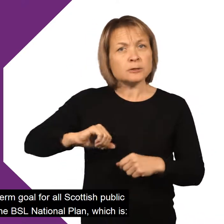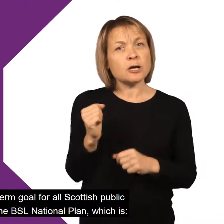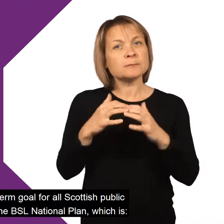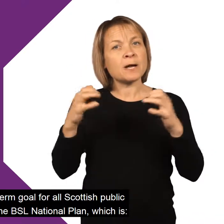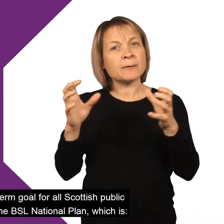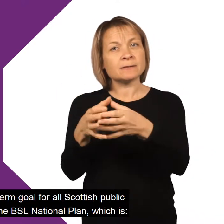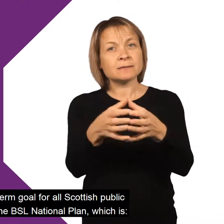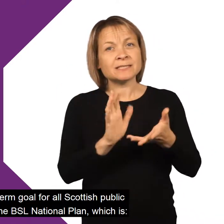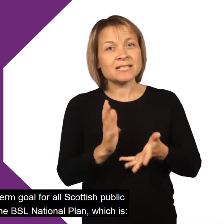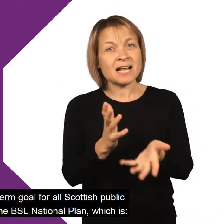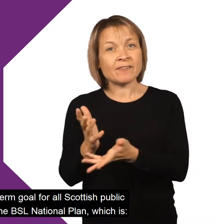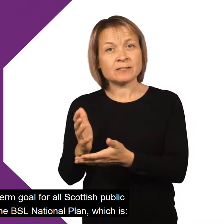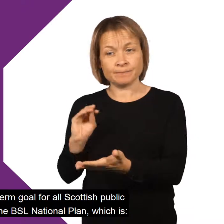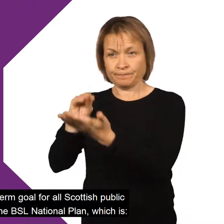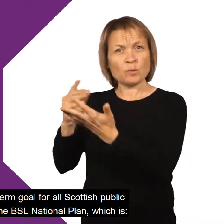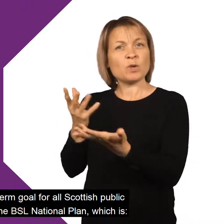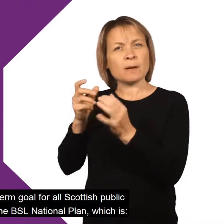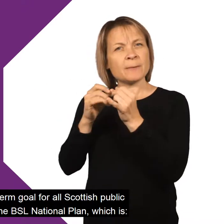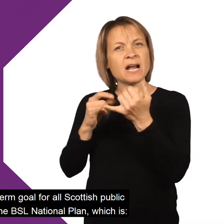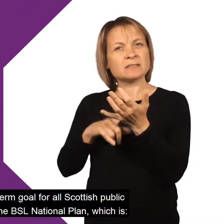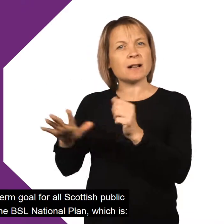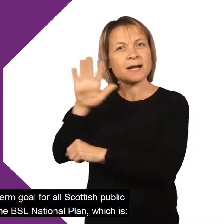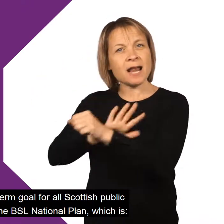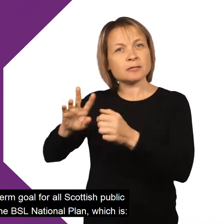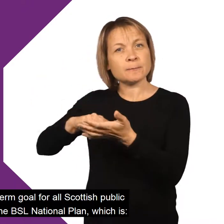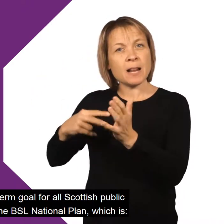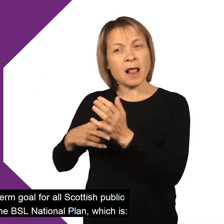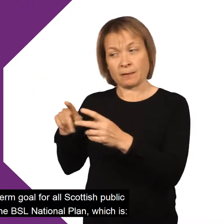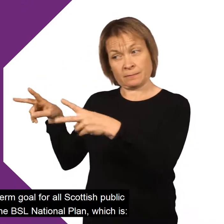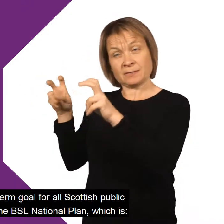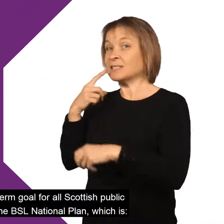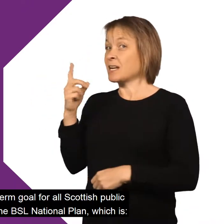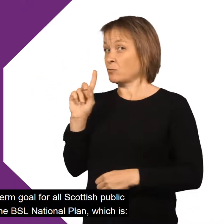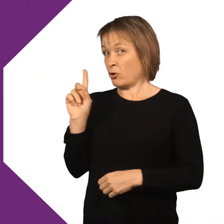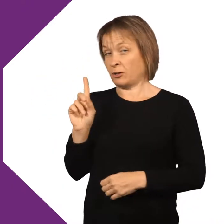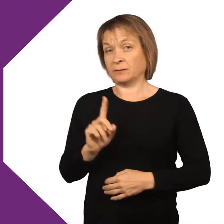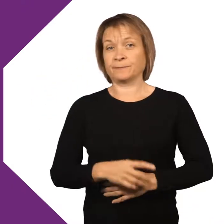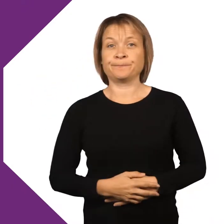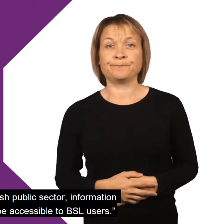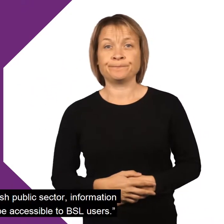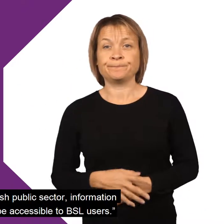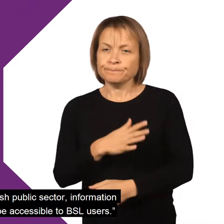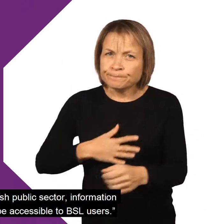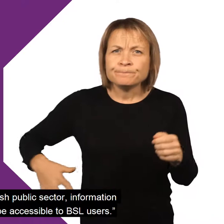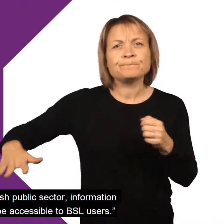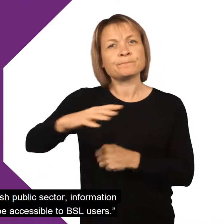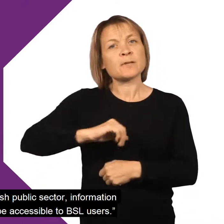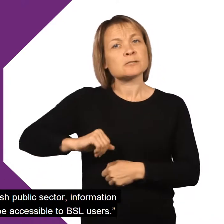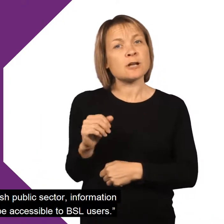public services set out in the BSL national plan, which is Across the Scottish public